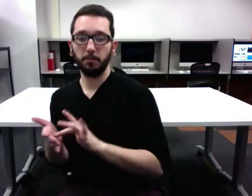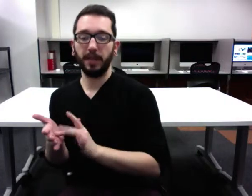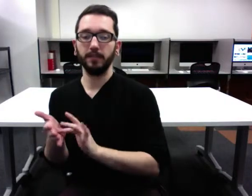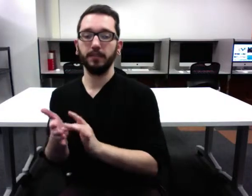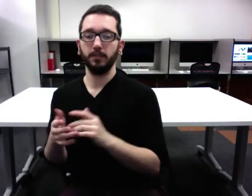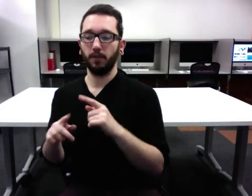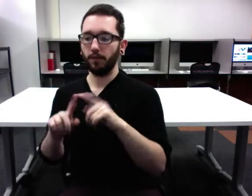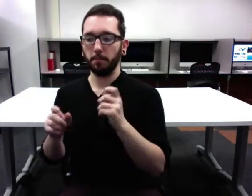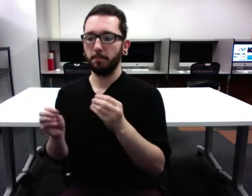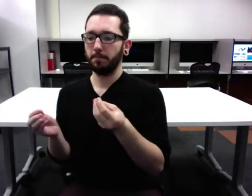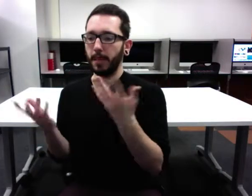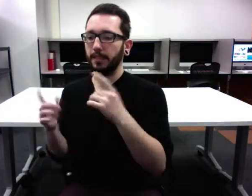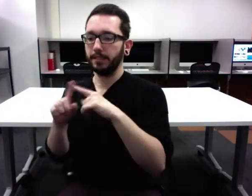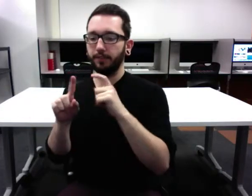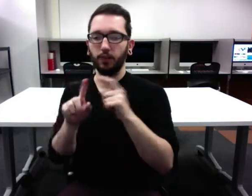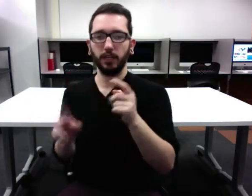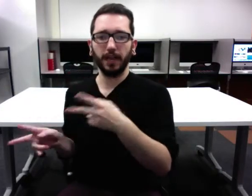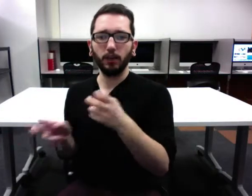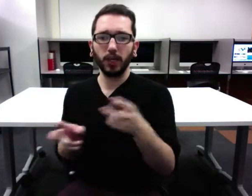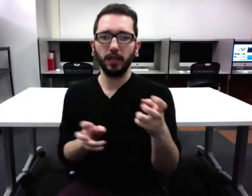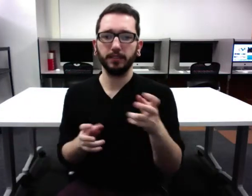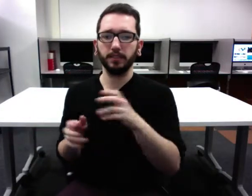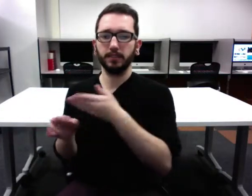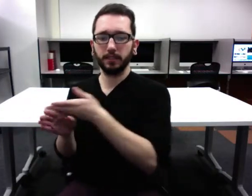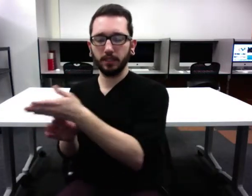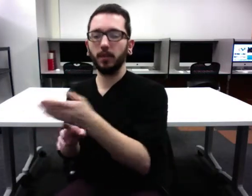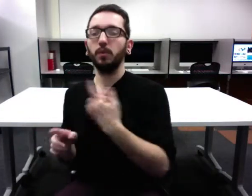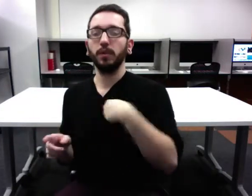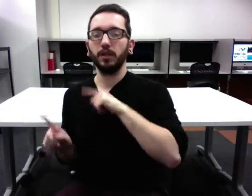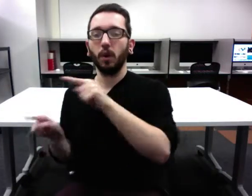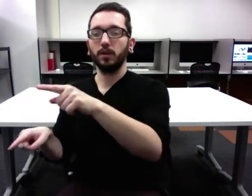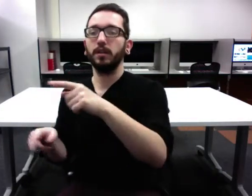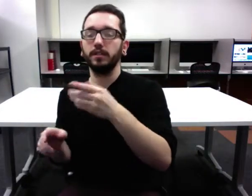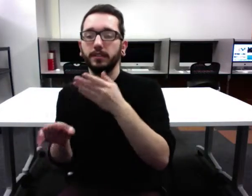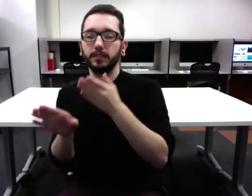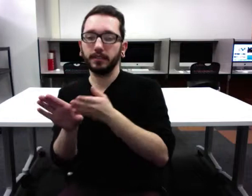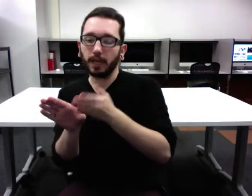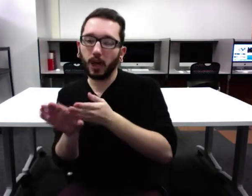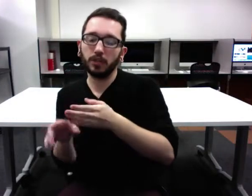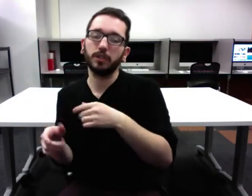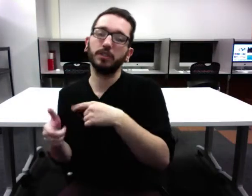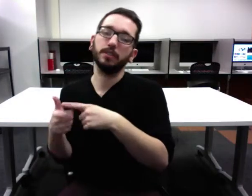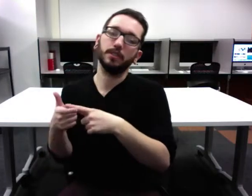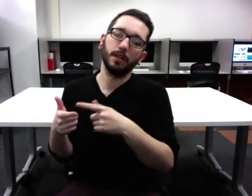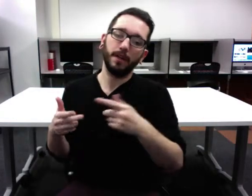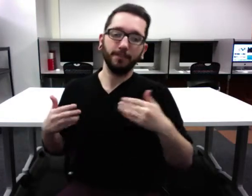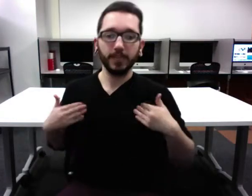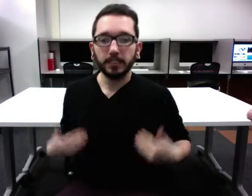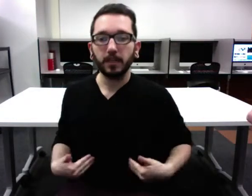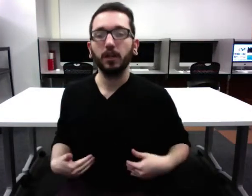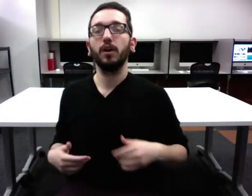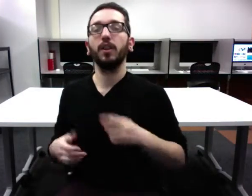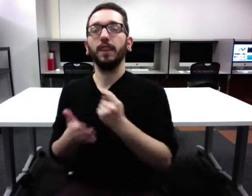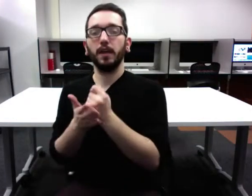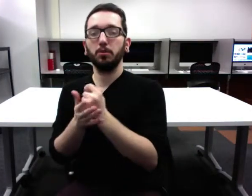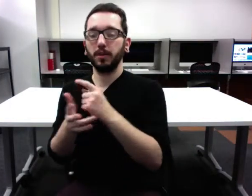are biologically based. We see psychotherapists, we go for physical therapy, and we have EKGs and EEGs and fMRIs